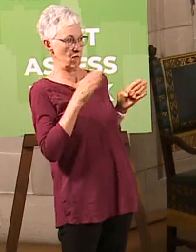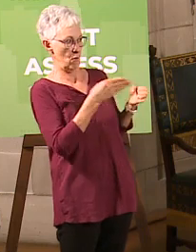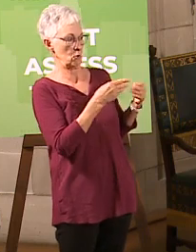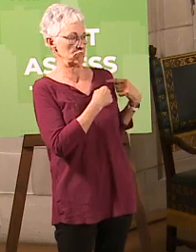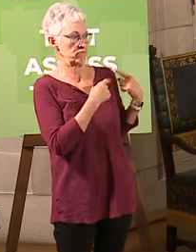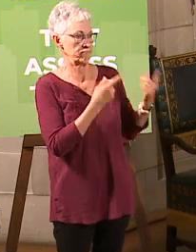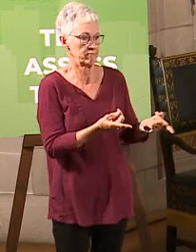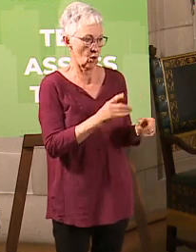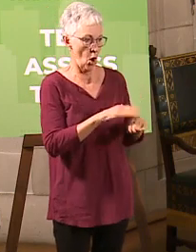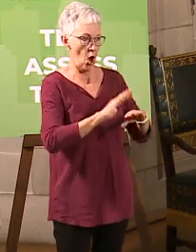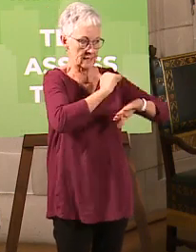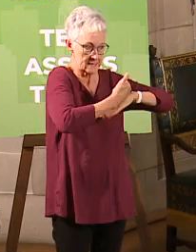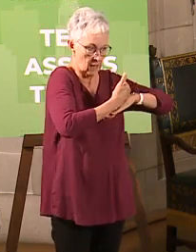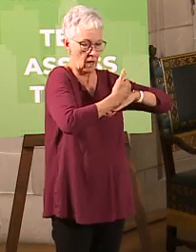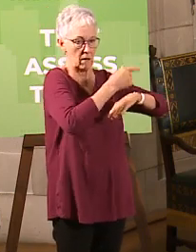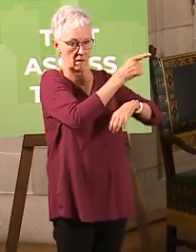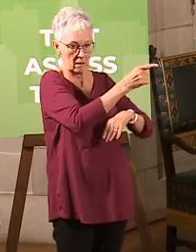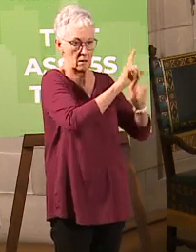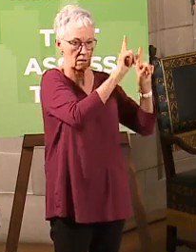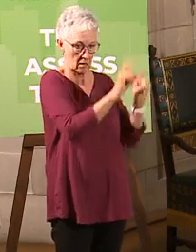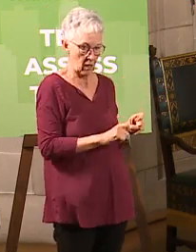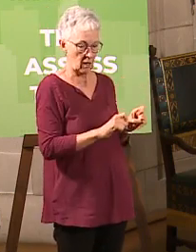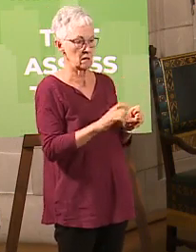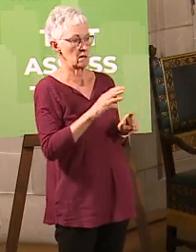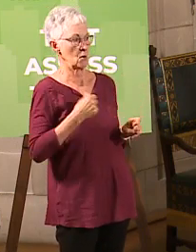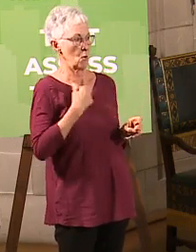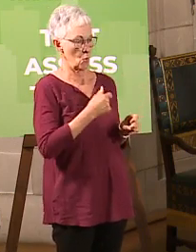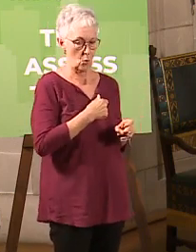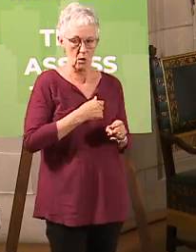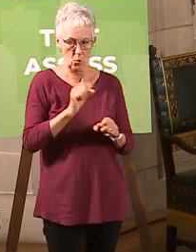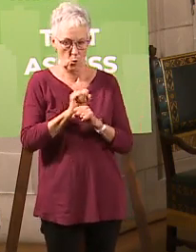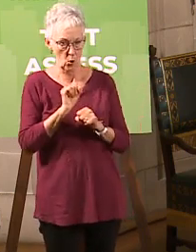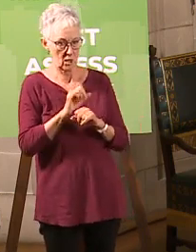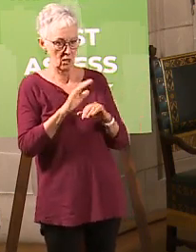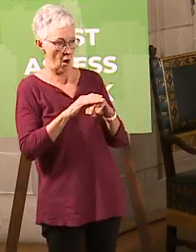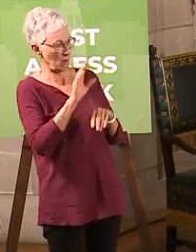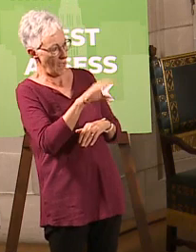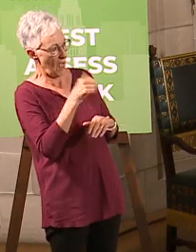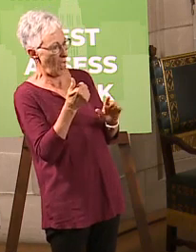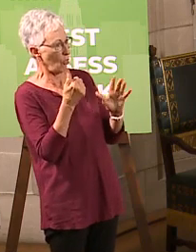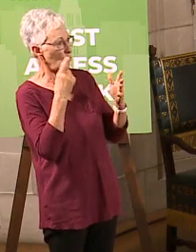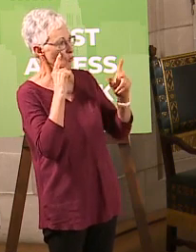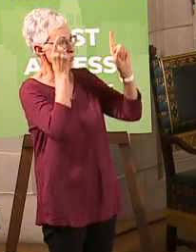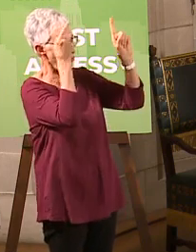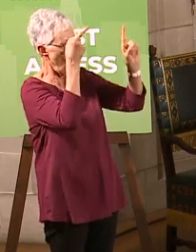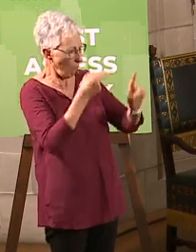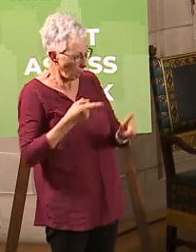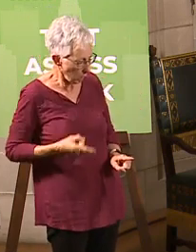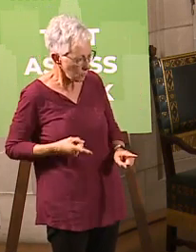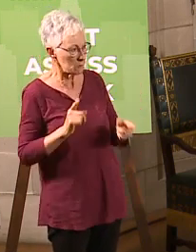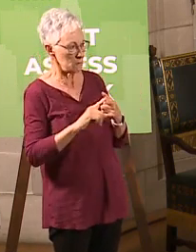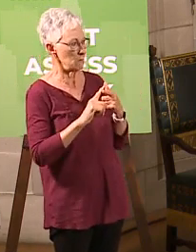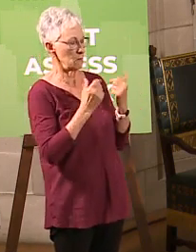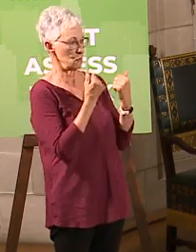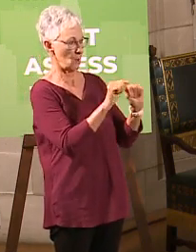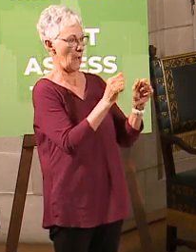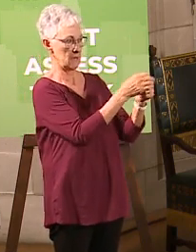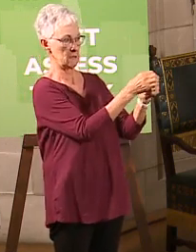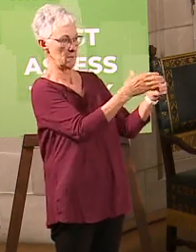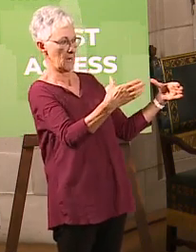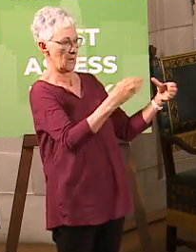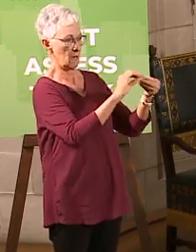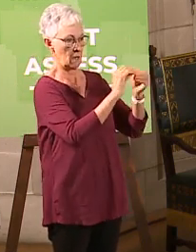Lincoln and Omaha or the state needs to be tougher on them? So the question was, the president has reportedly said that governors